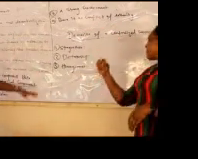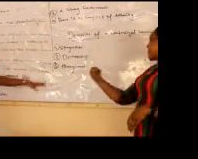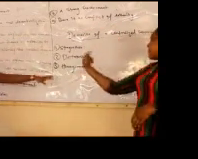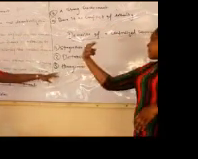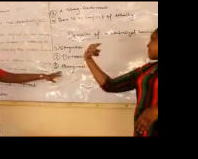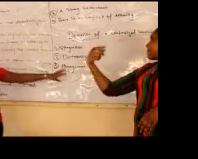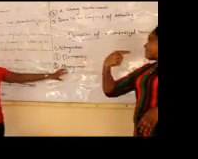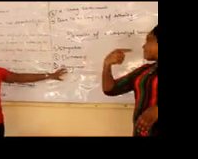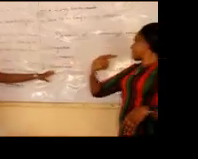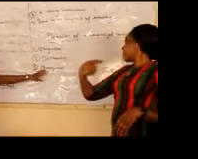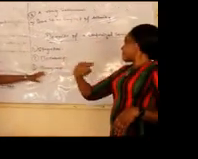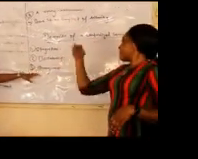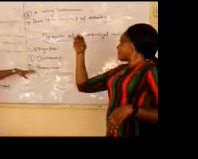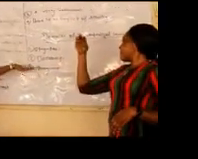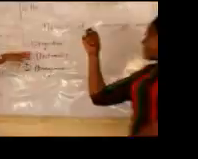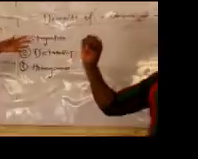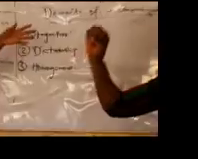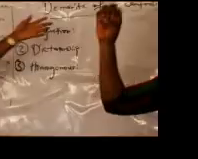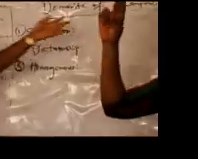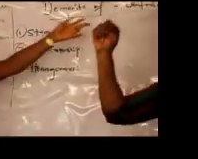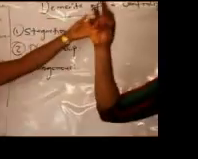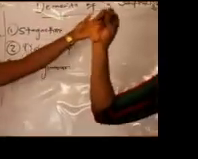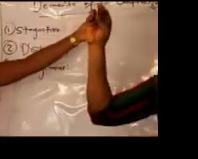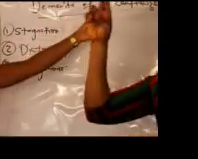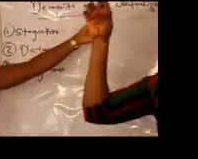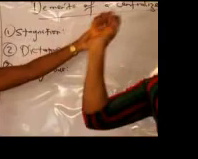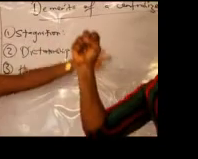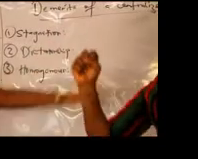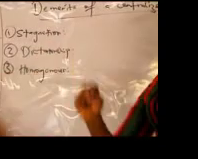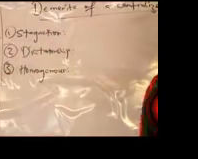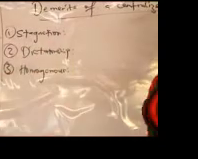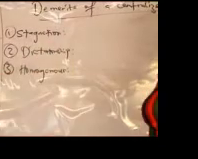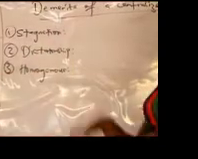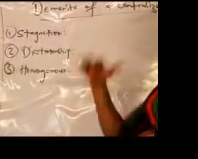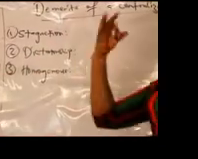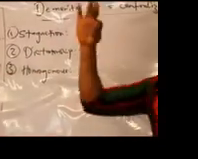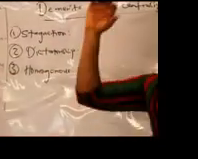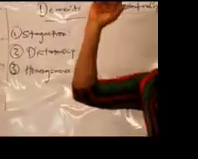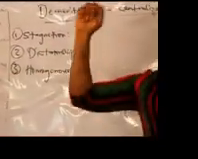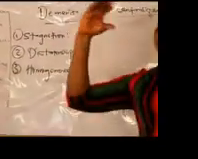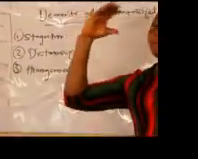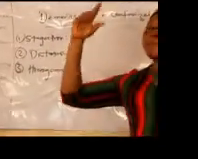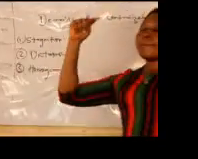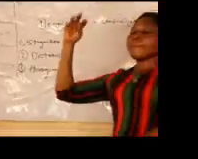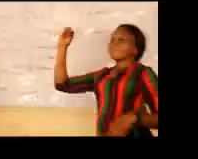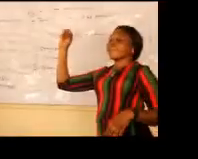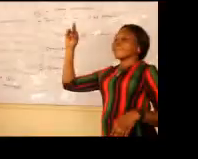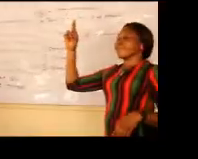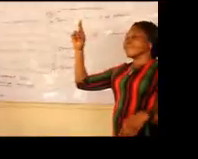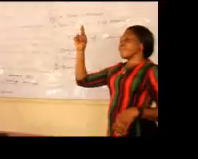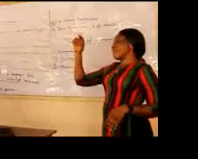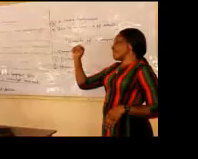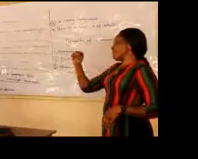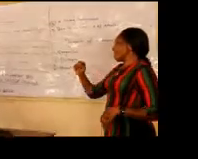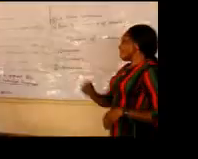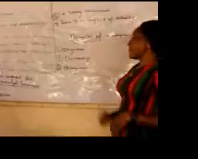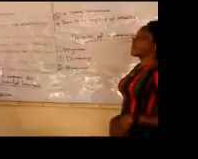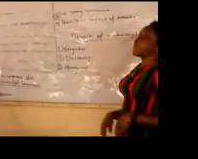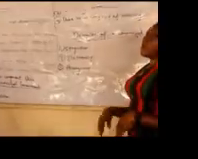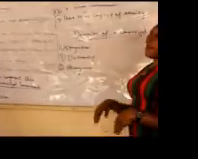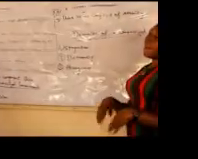Now most of the countries that practice a centralized administration do not have much difference in